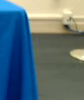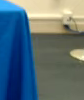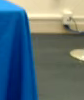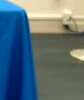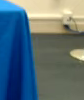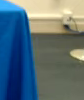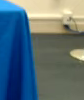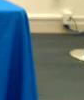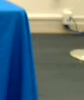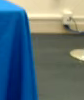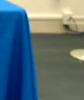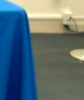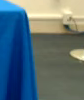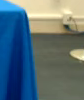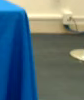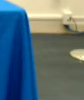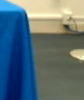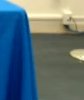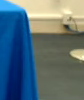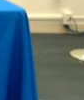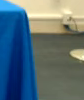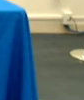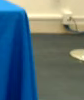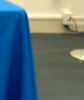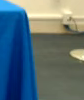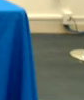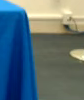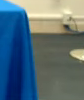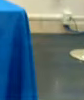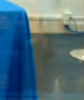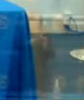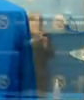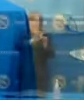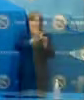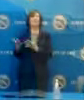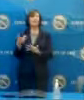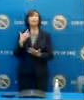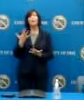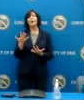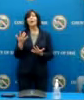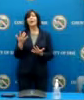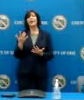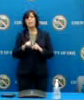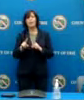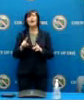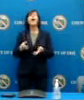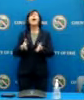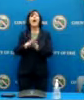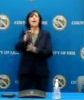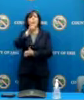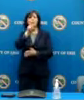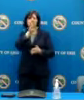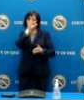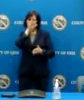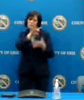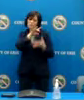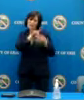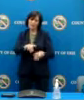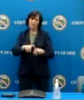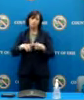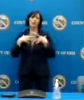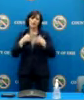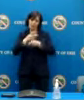8 a.m. to 8 p.m. If you call now, you're going to get heavy volume. You might want to wait a little bit, but only ask questions that are directly related to healthcare,